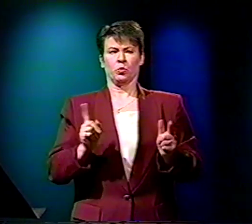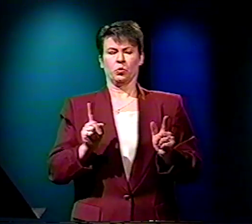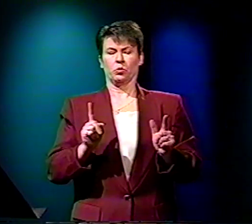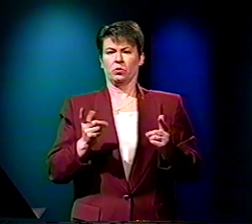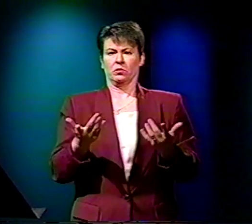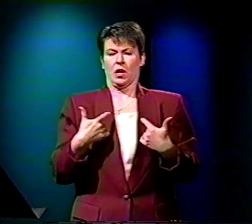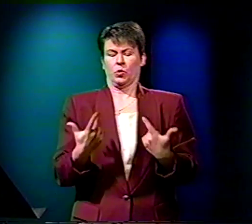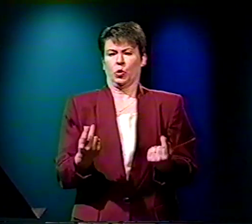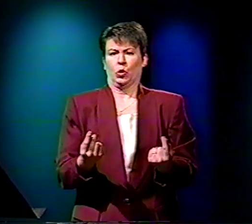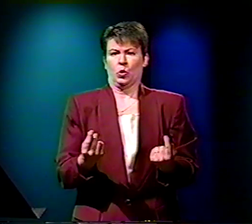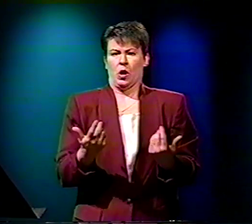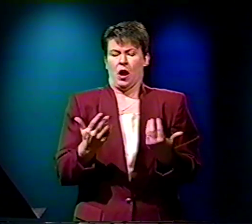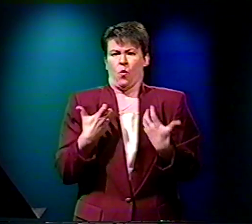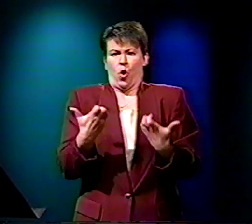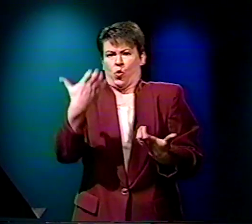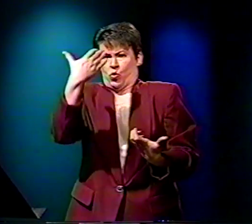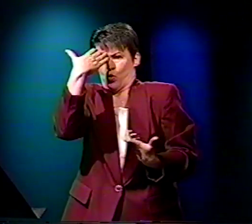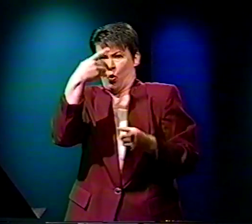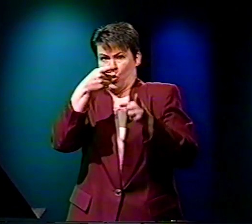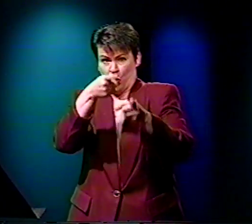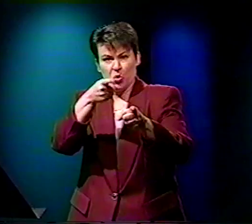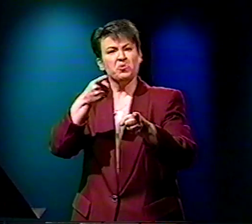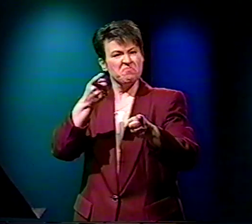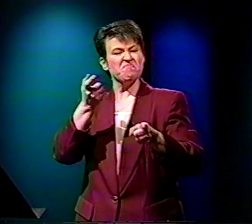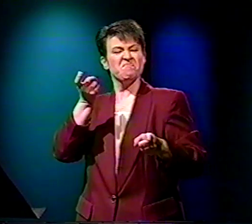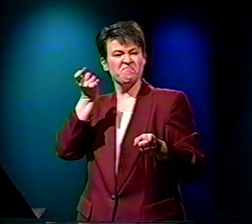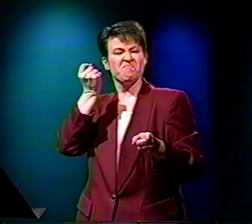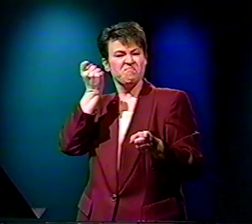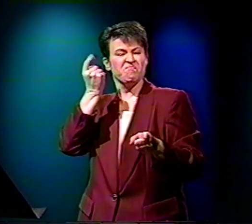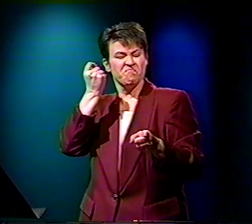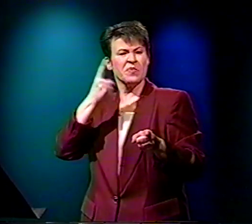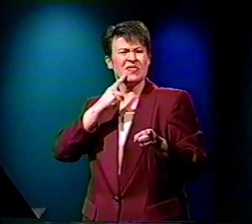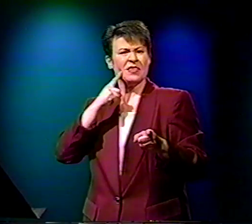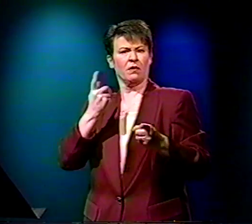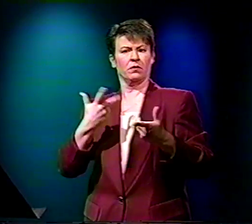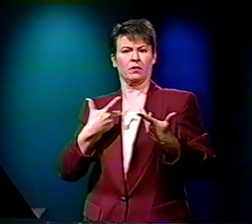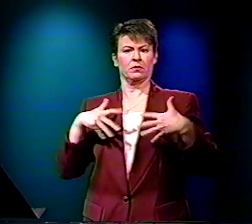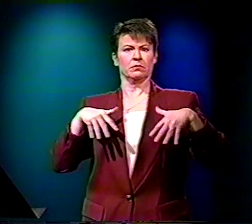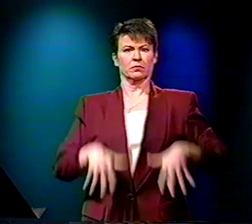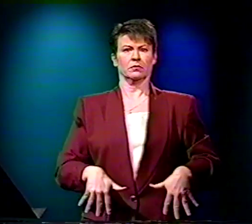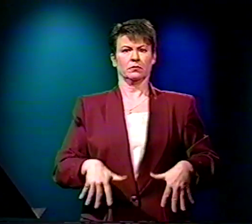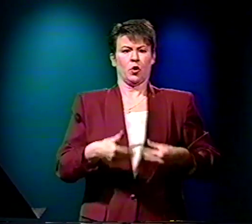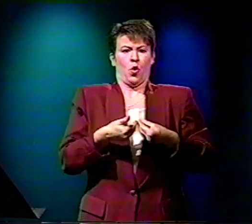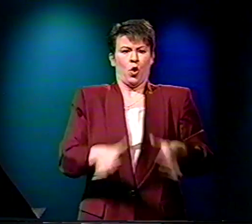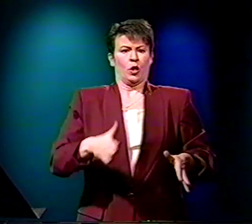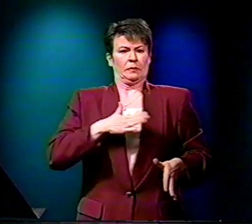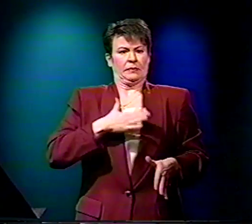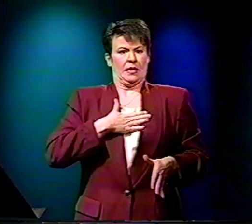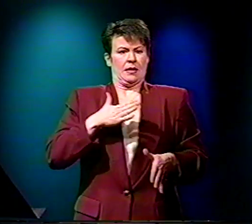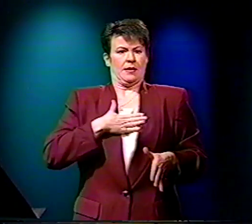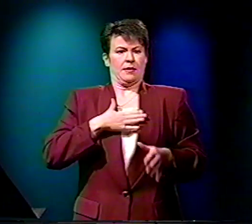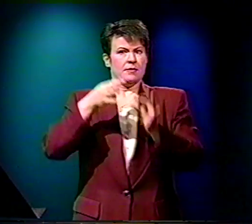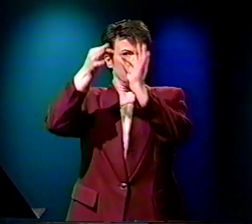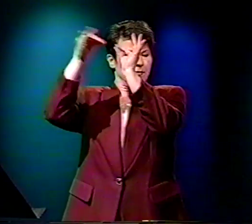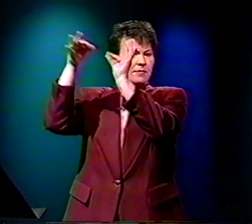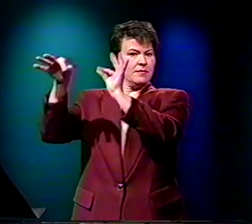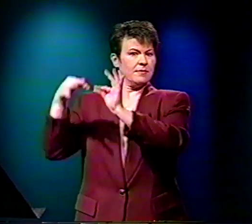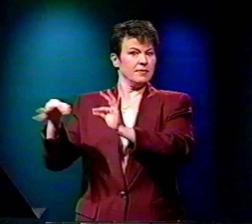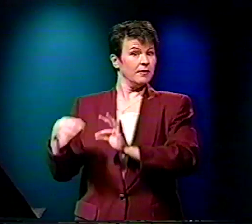TTY? I'm at a loss. I don't know what to do. I don't know what that no means. Does that mean that you understand anything about deafness or not? And so here it was.